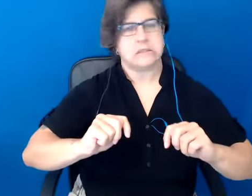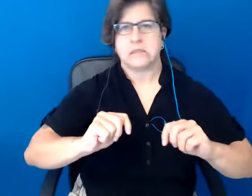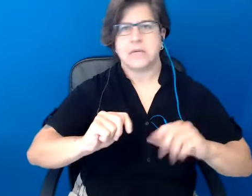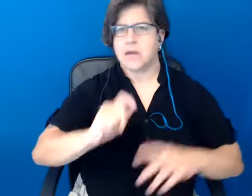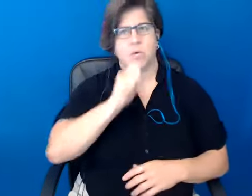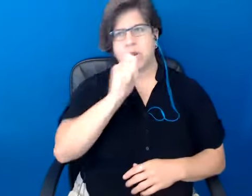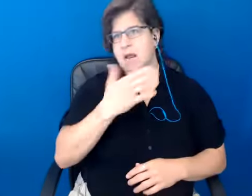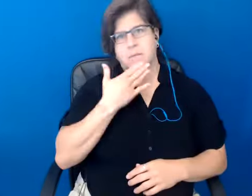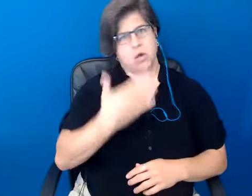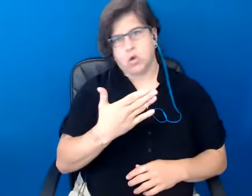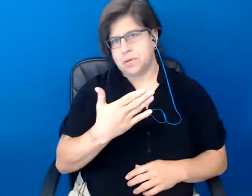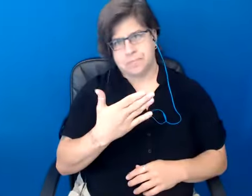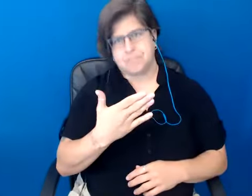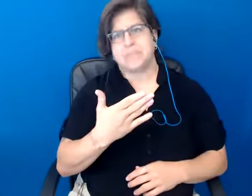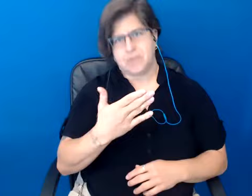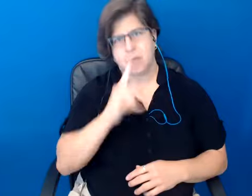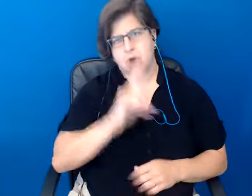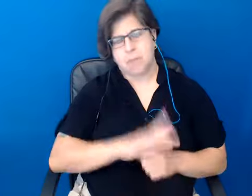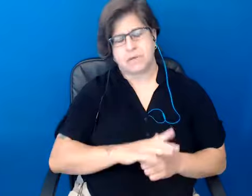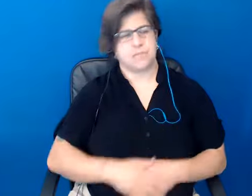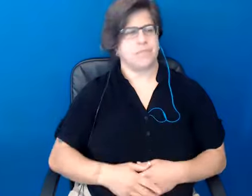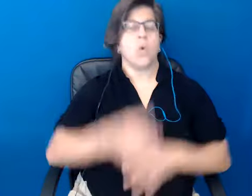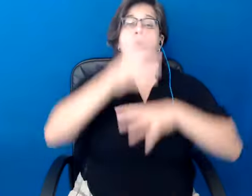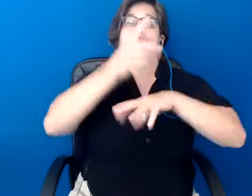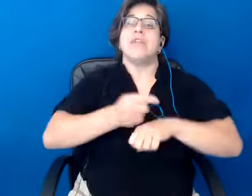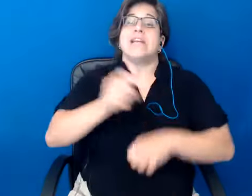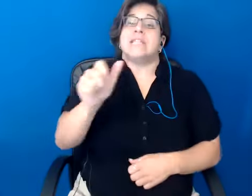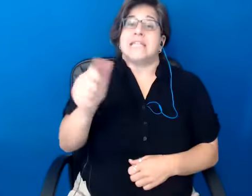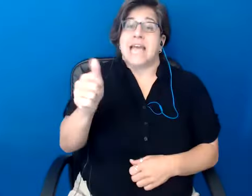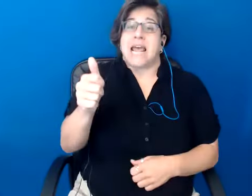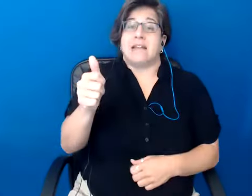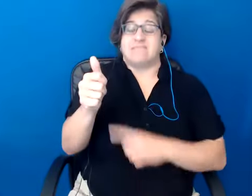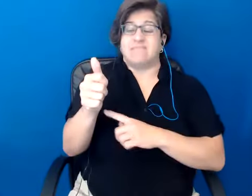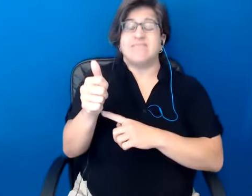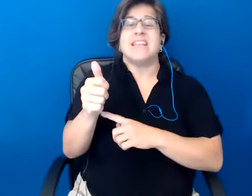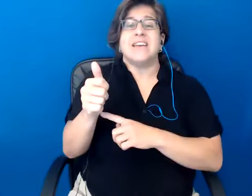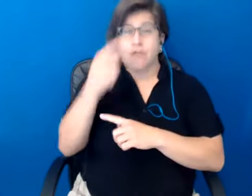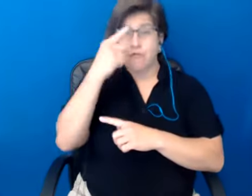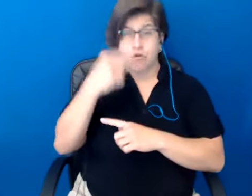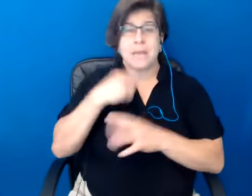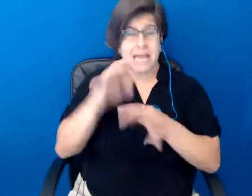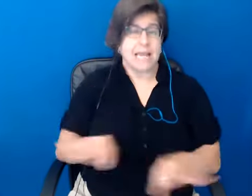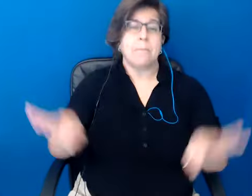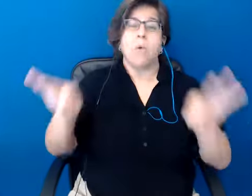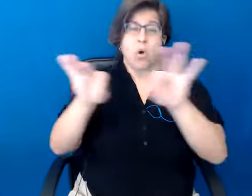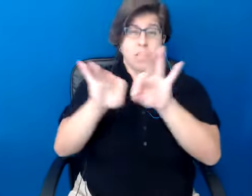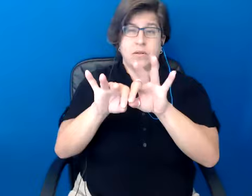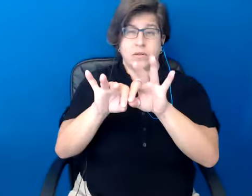was willing to try it? It would not be pretty, I assure you. Well, tradition